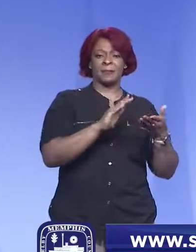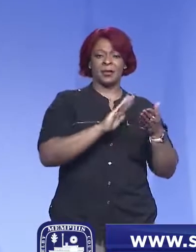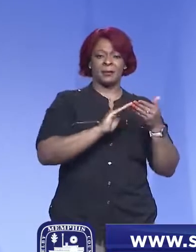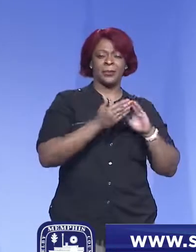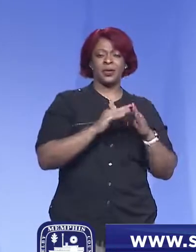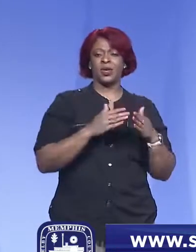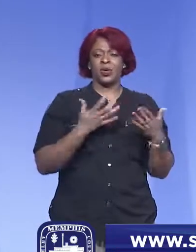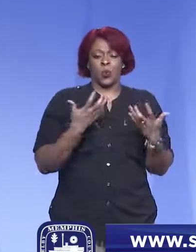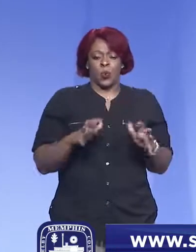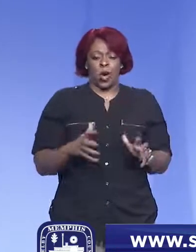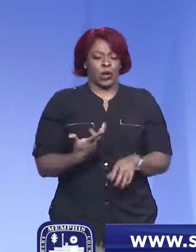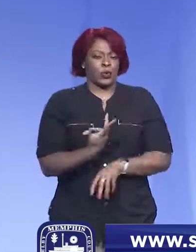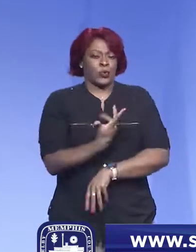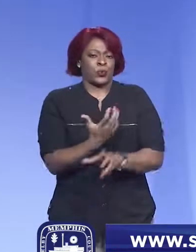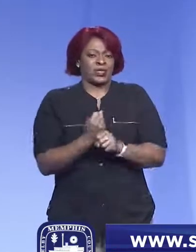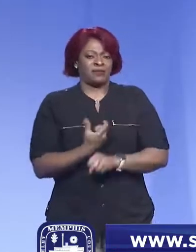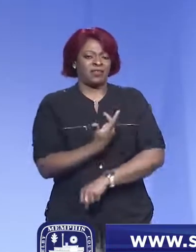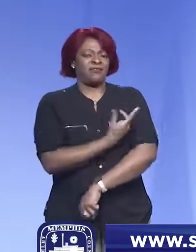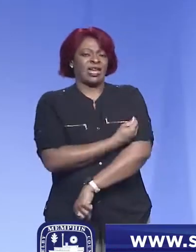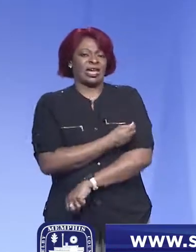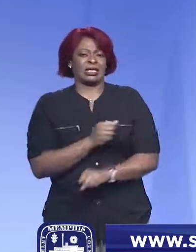receive the vaccine.